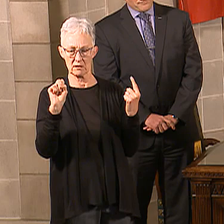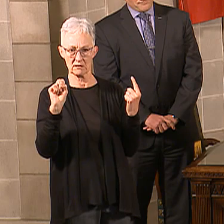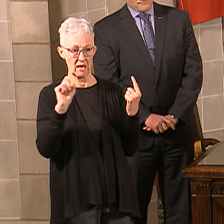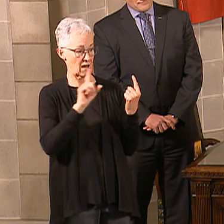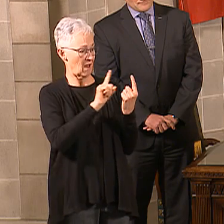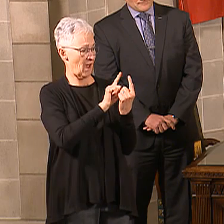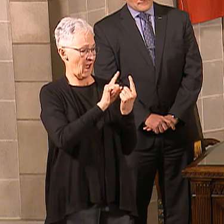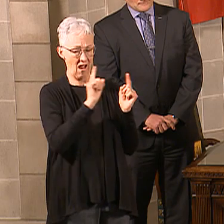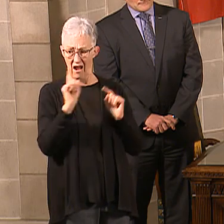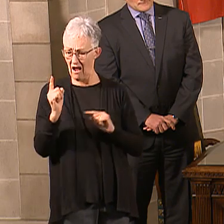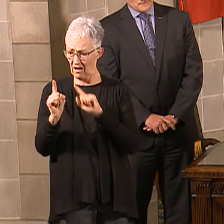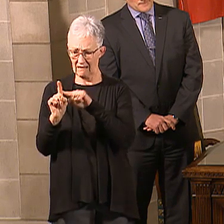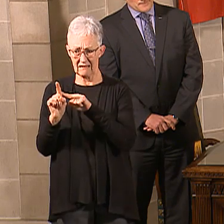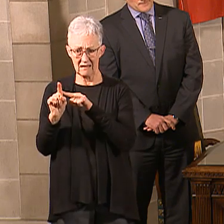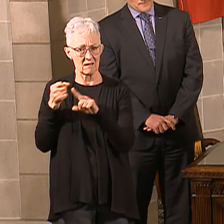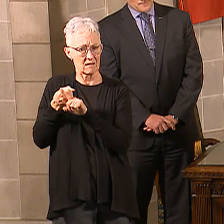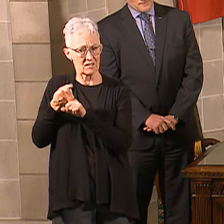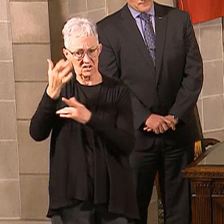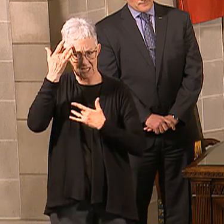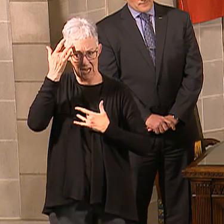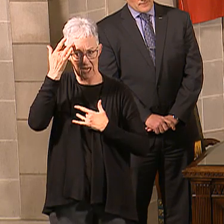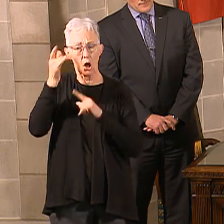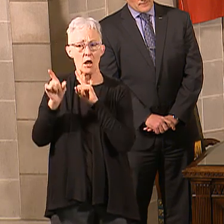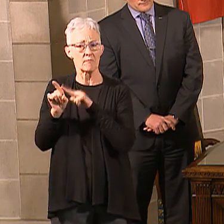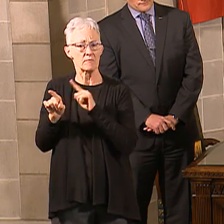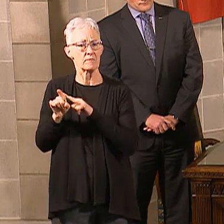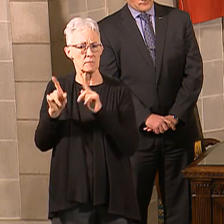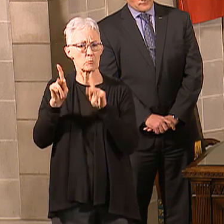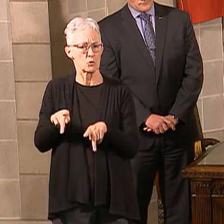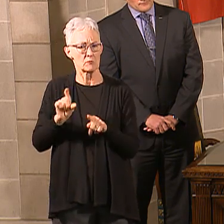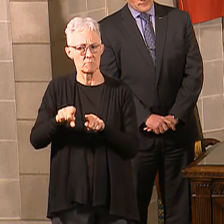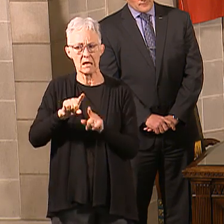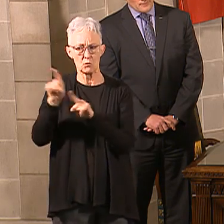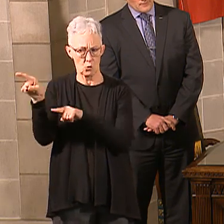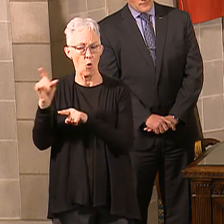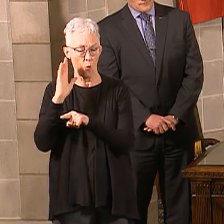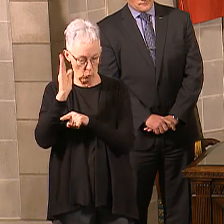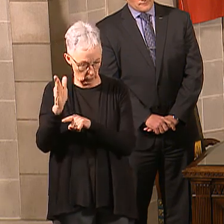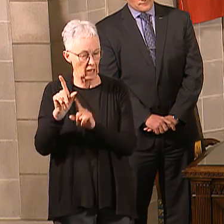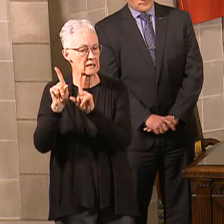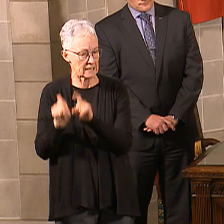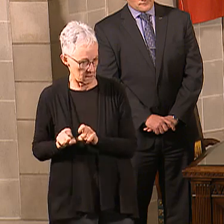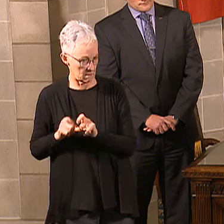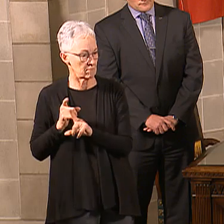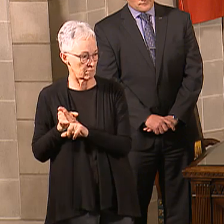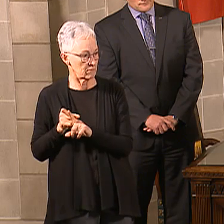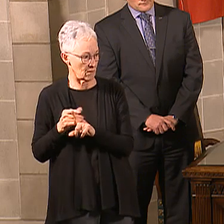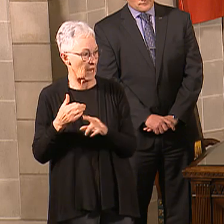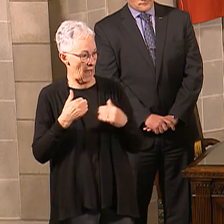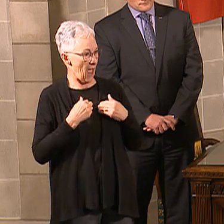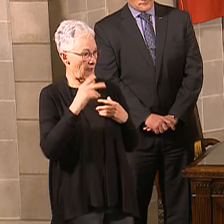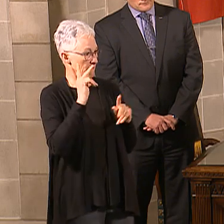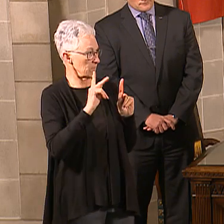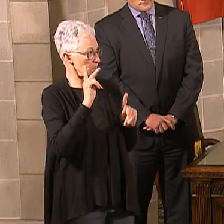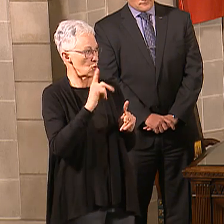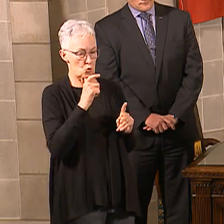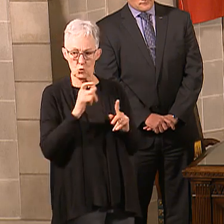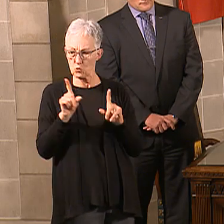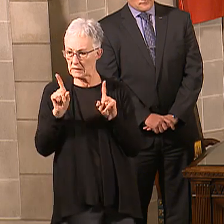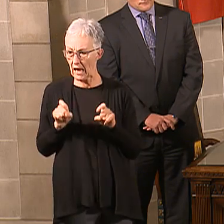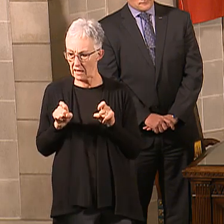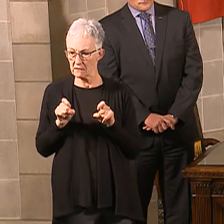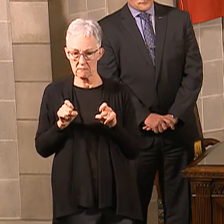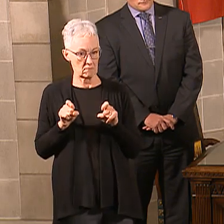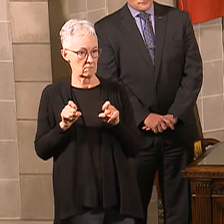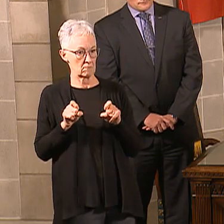now, and we've got 50 positive responses, right? 50 people that have tested positive for coronavirus. Well, that's about a